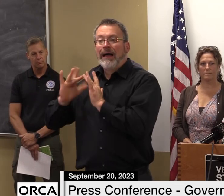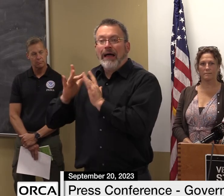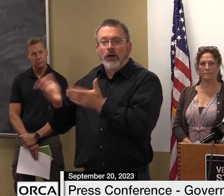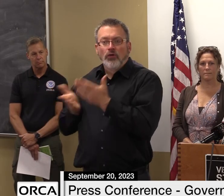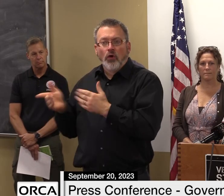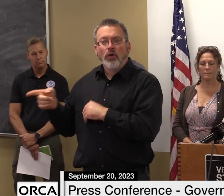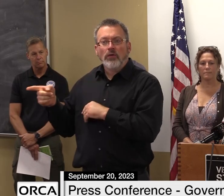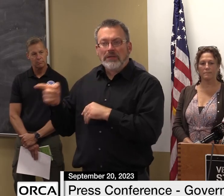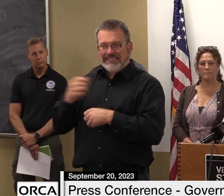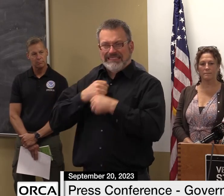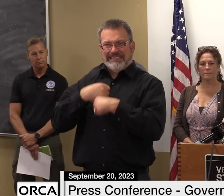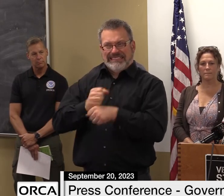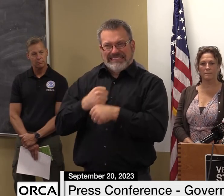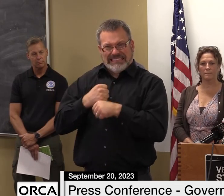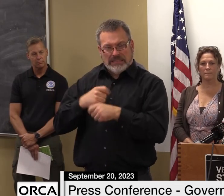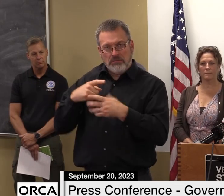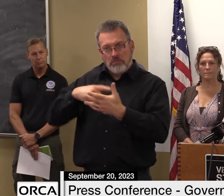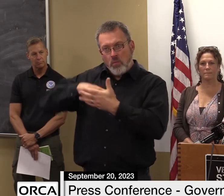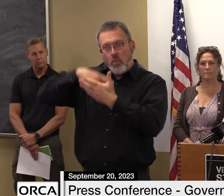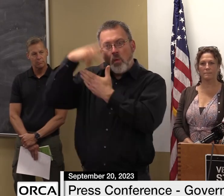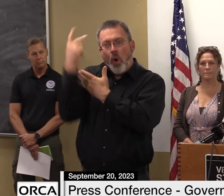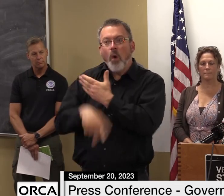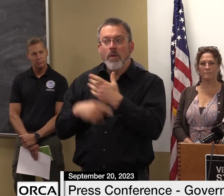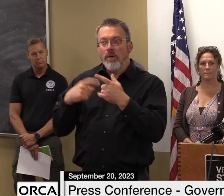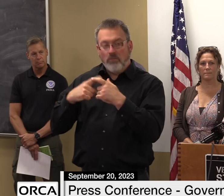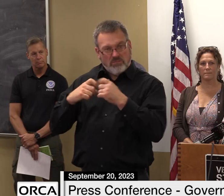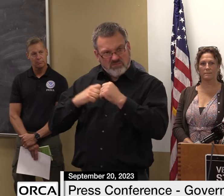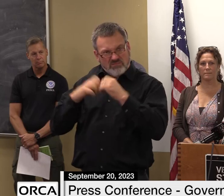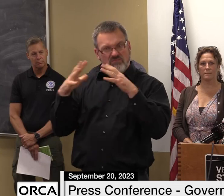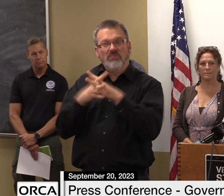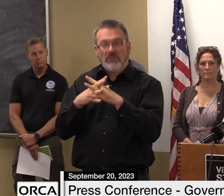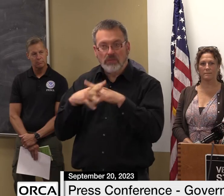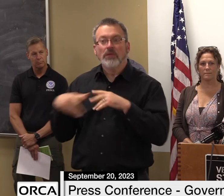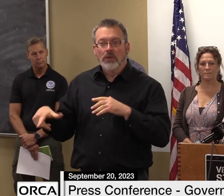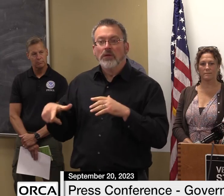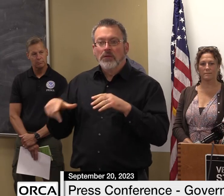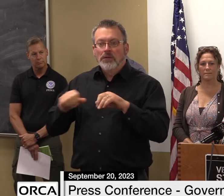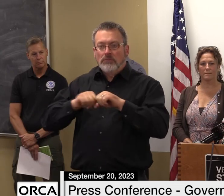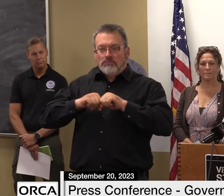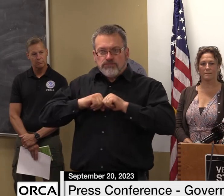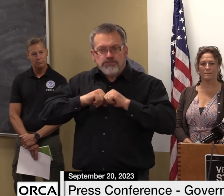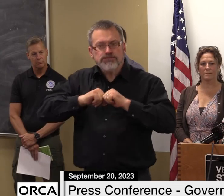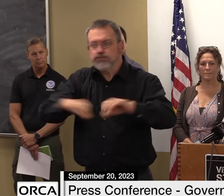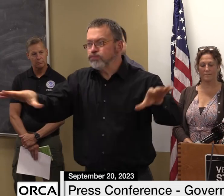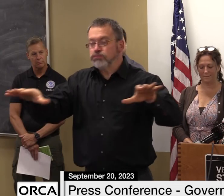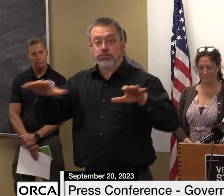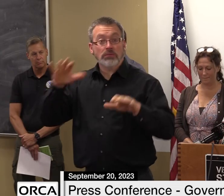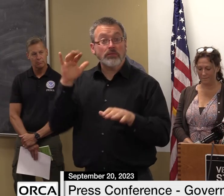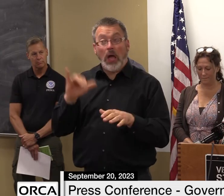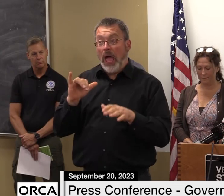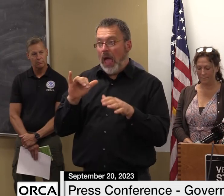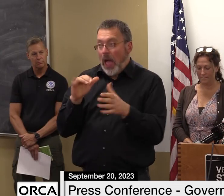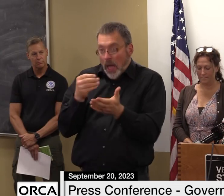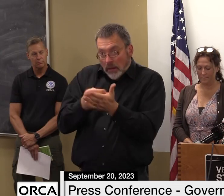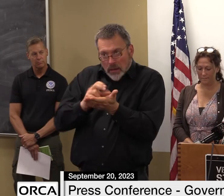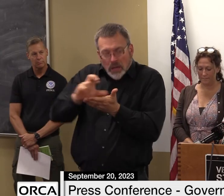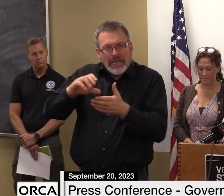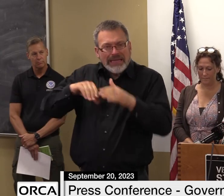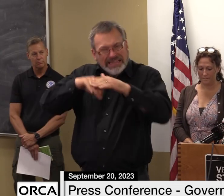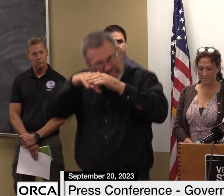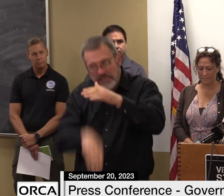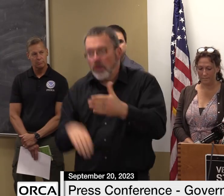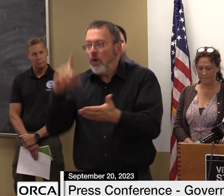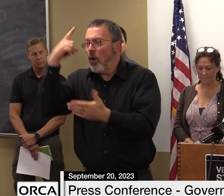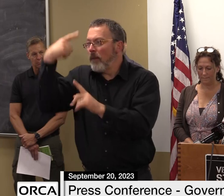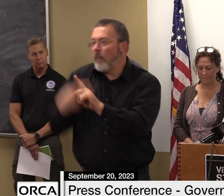program from scratch and get the checks out the door in under 30 days. In the first phase, we set a cap